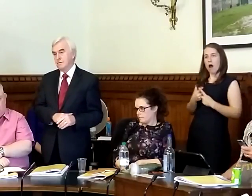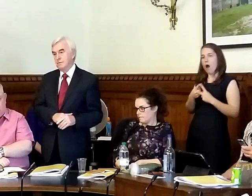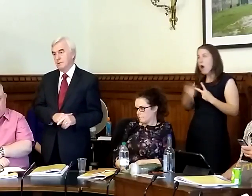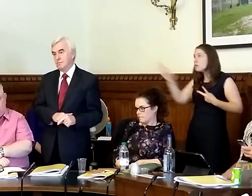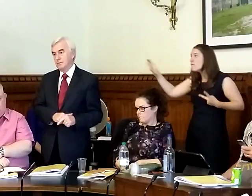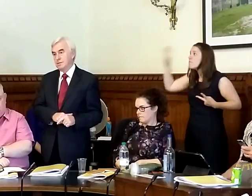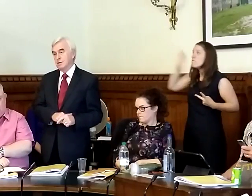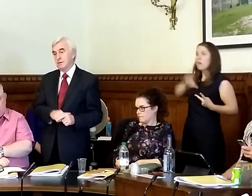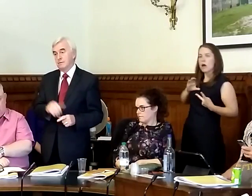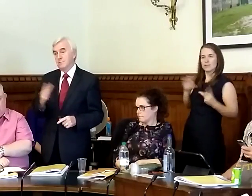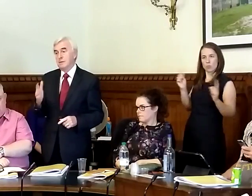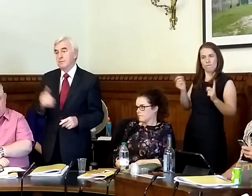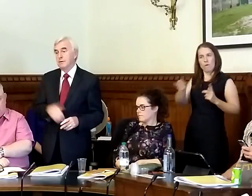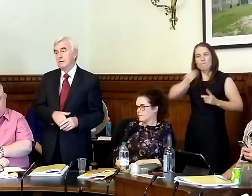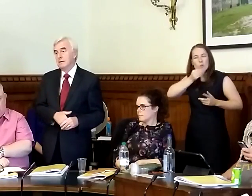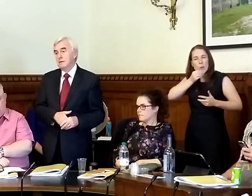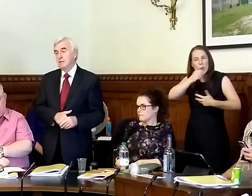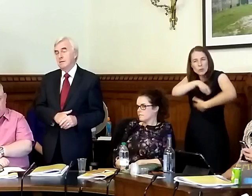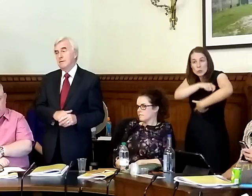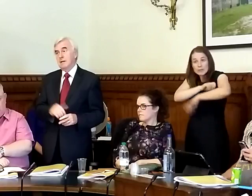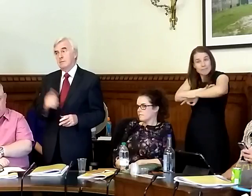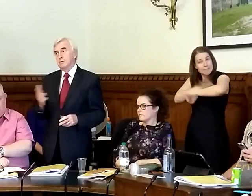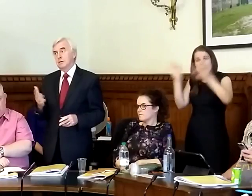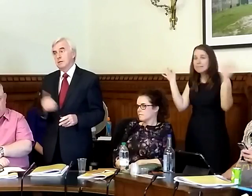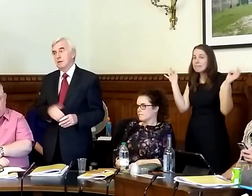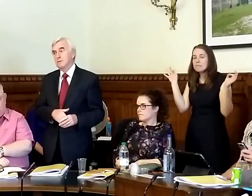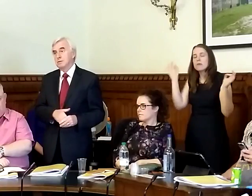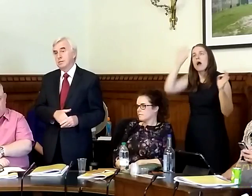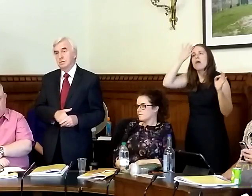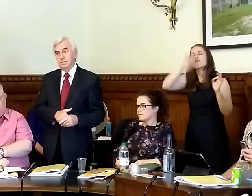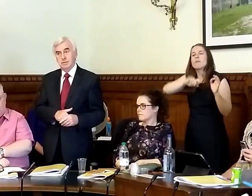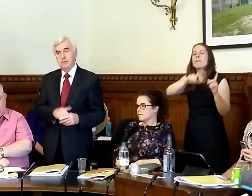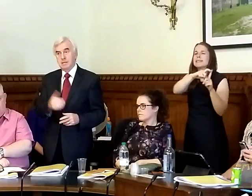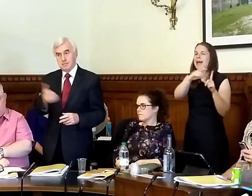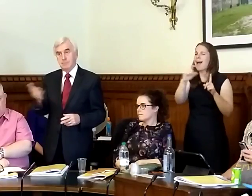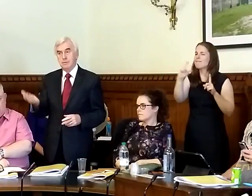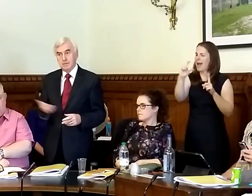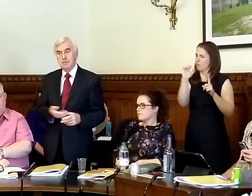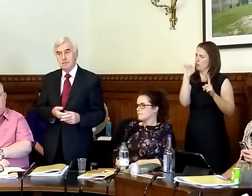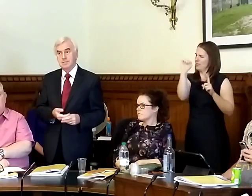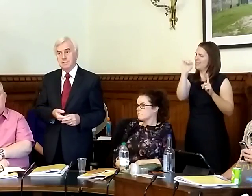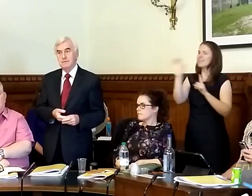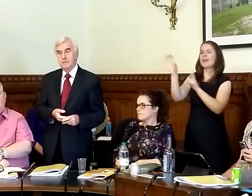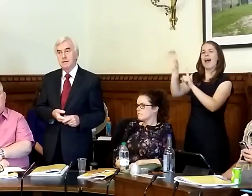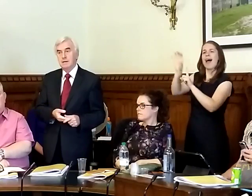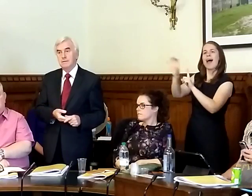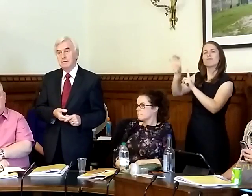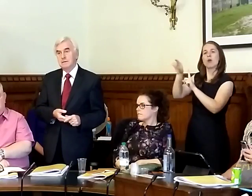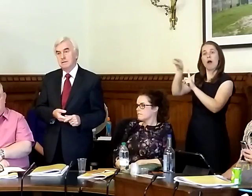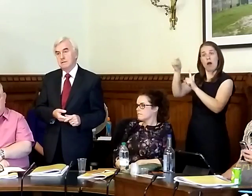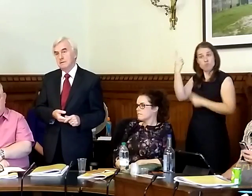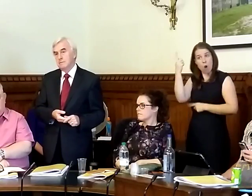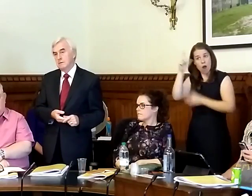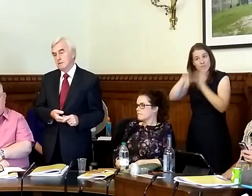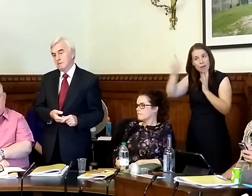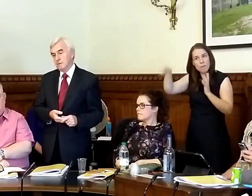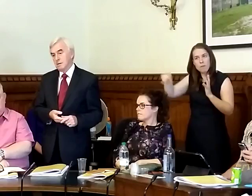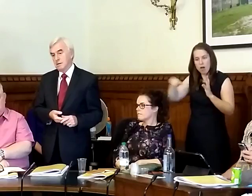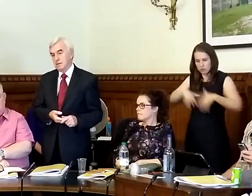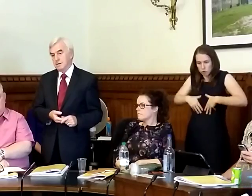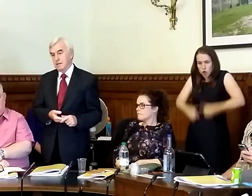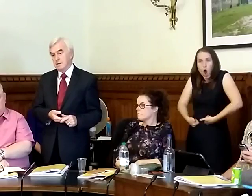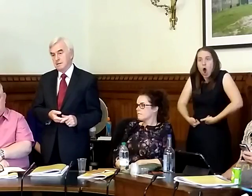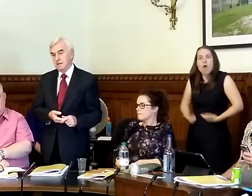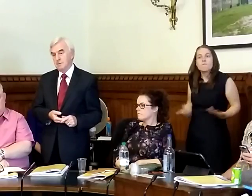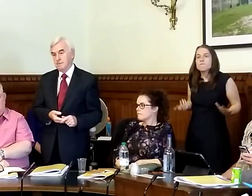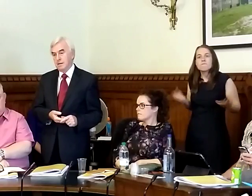standards, even food at one point in time. If you remember, in David Cameron's own constituency, we had someone who literally starved to death, and